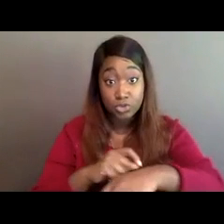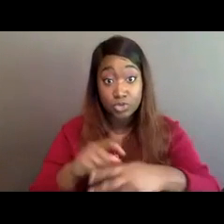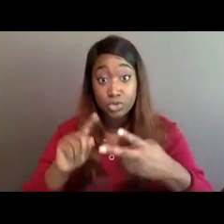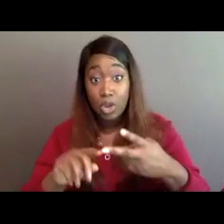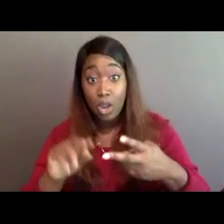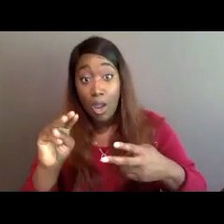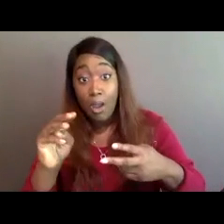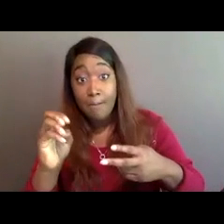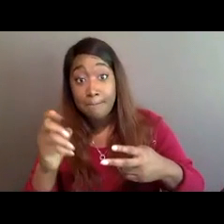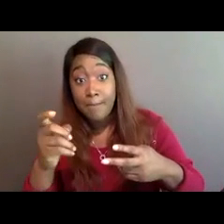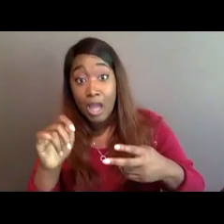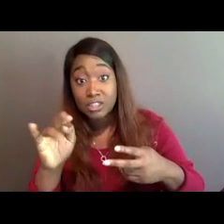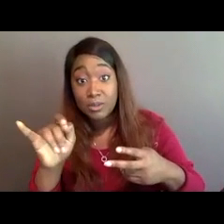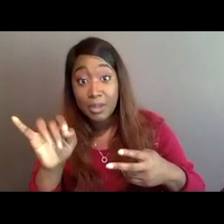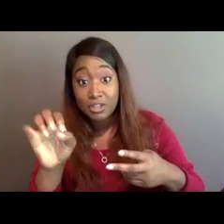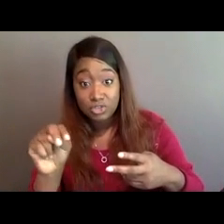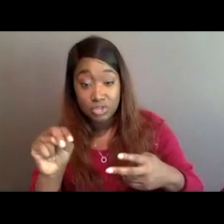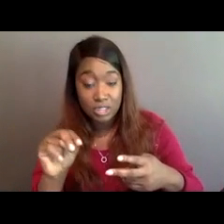in Chinese and in English.